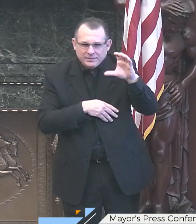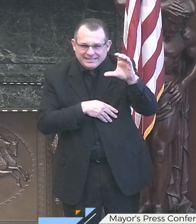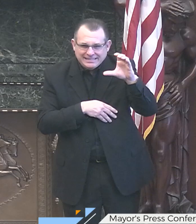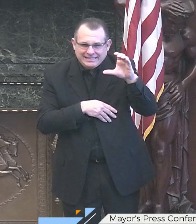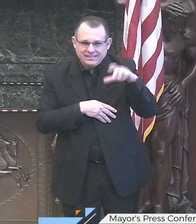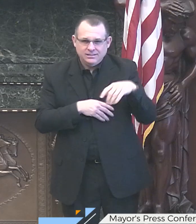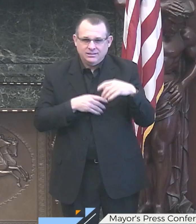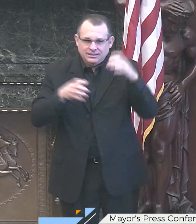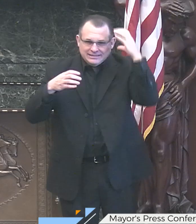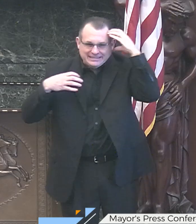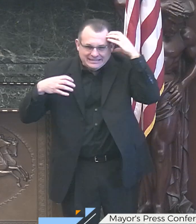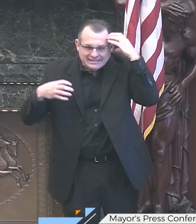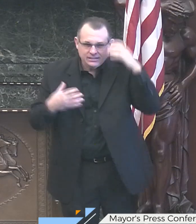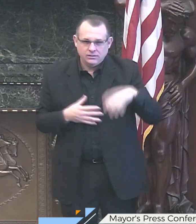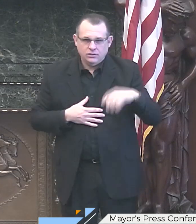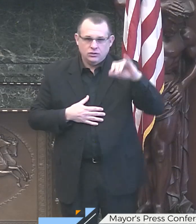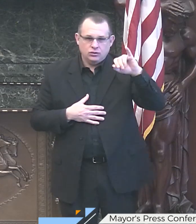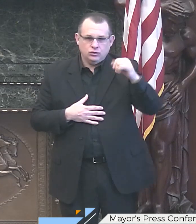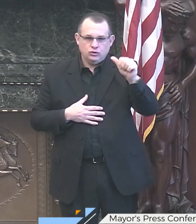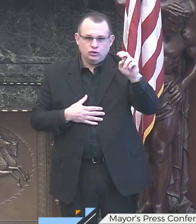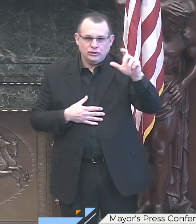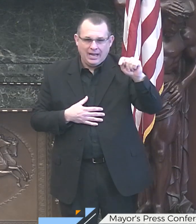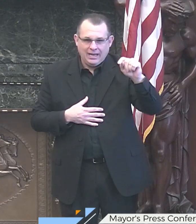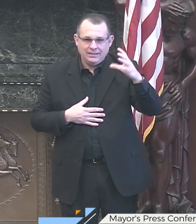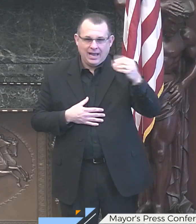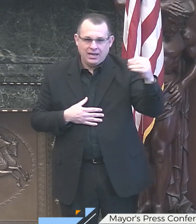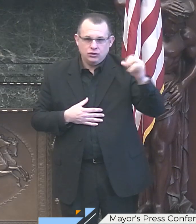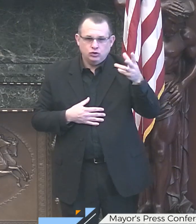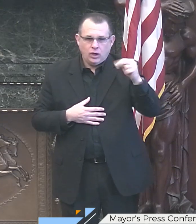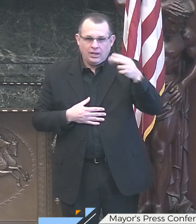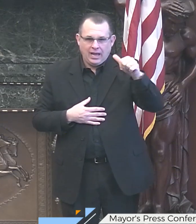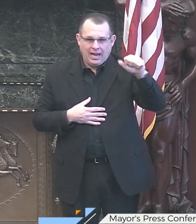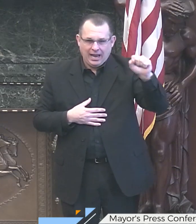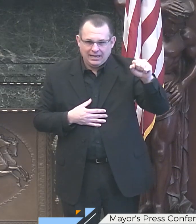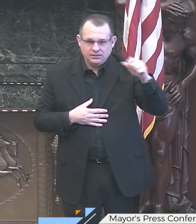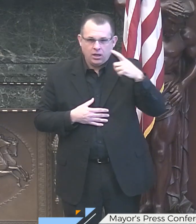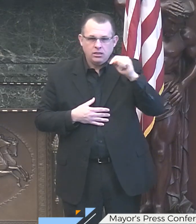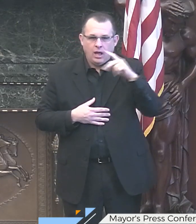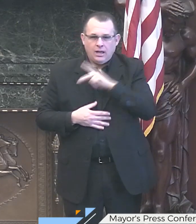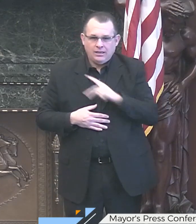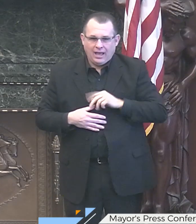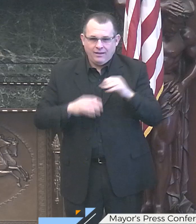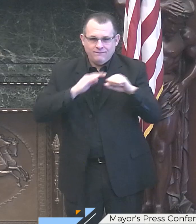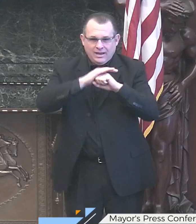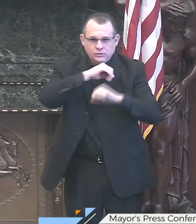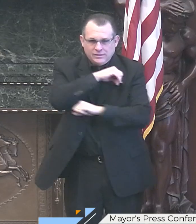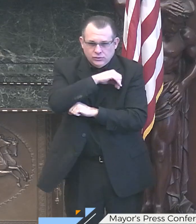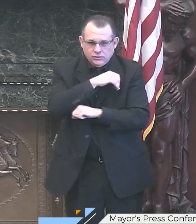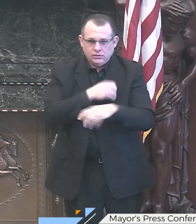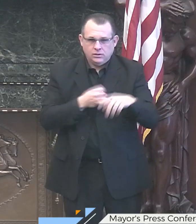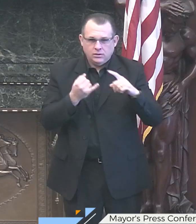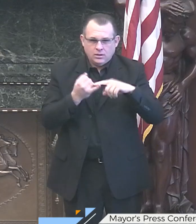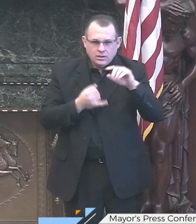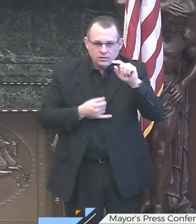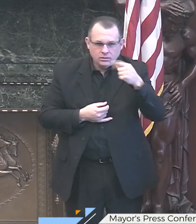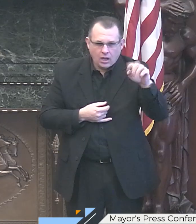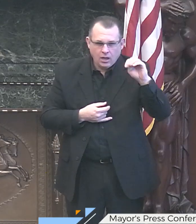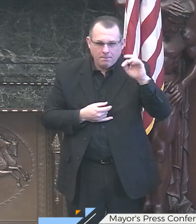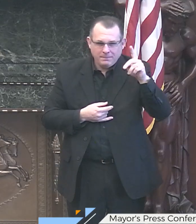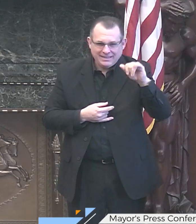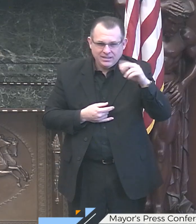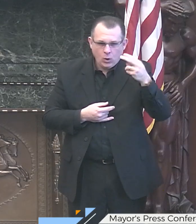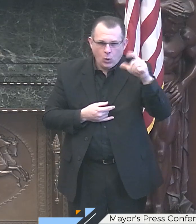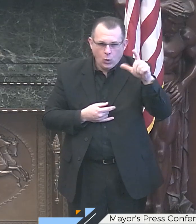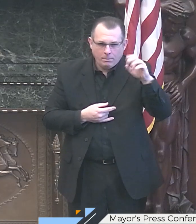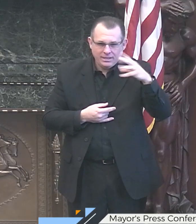Mindy Holman Frank Bideman Fund, the Philadelphia Health Partnership, the Pincus Family Foundation, the Samuel S.